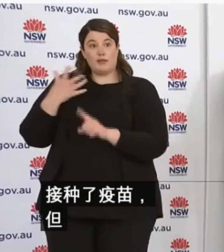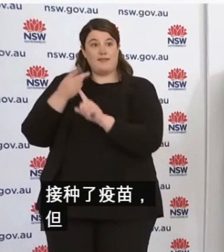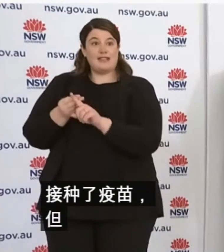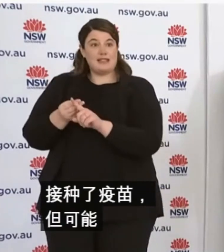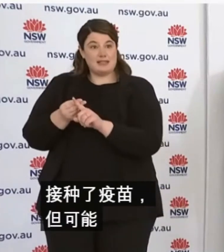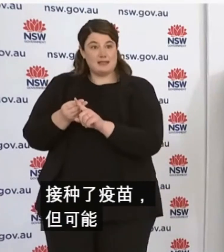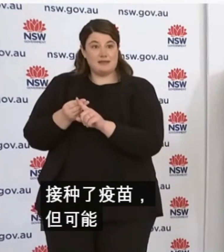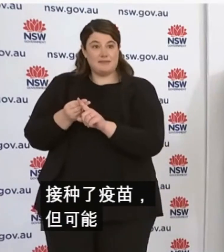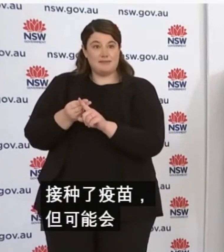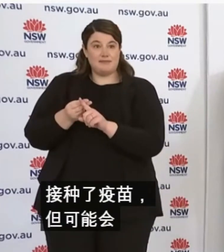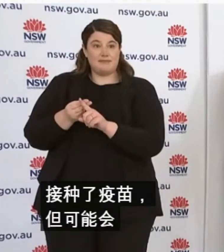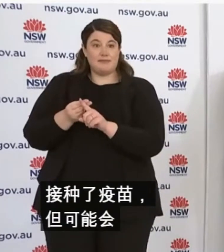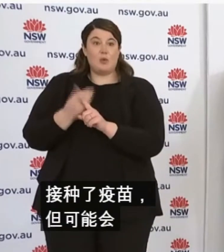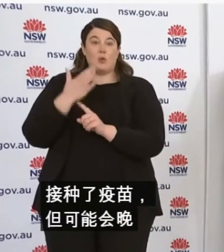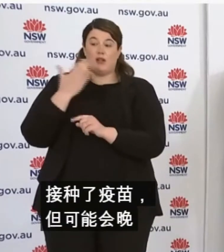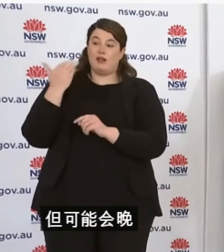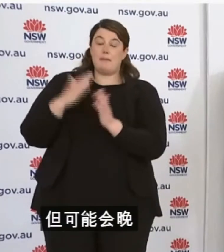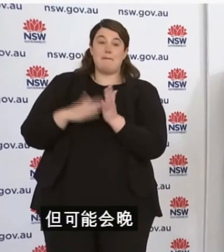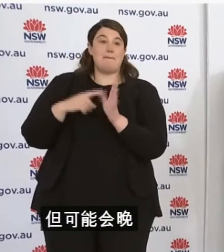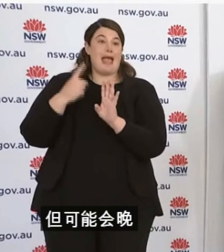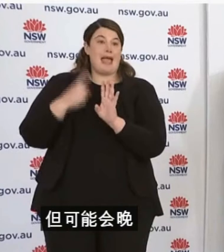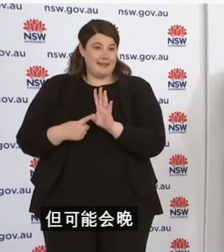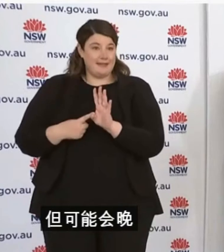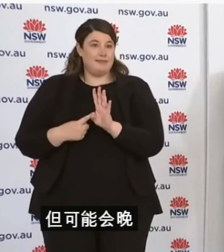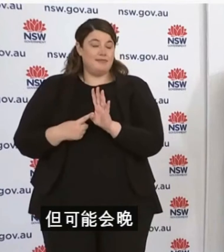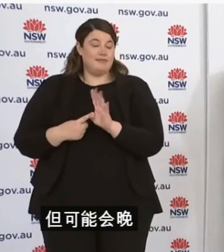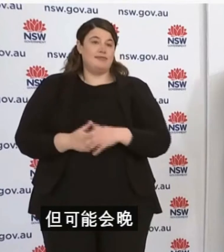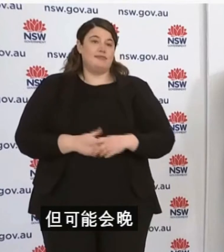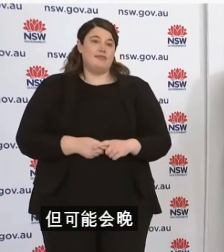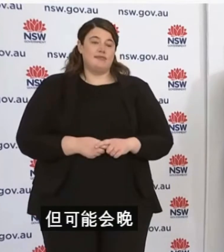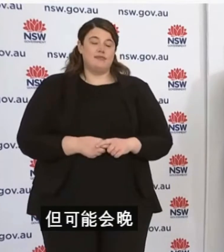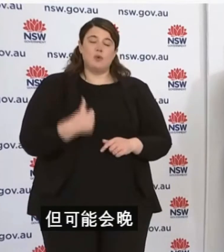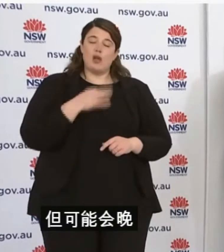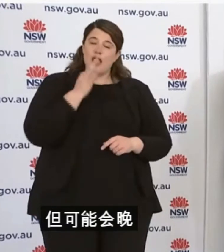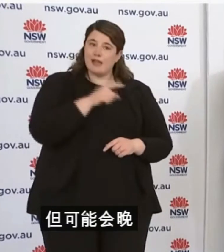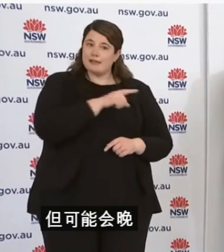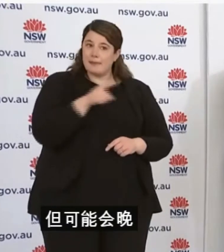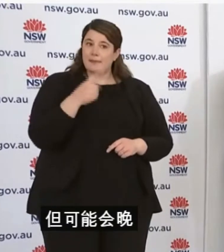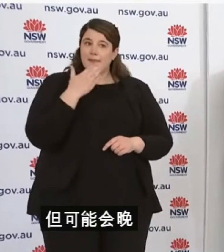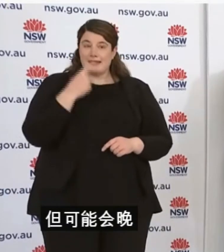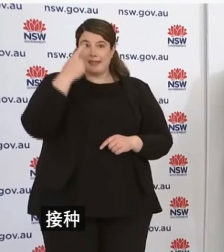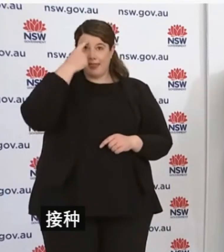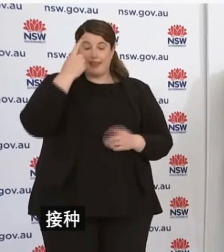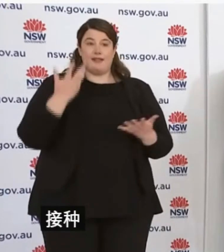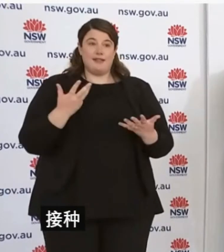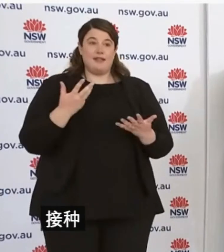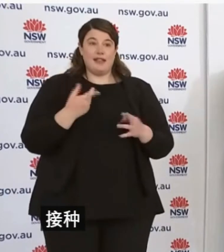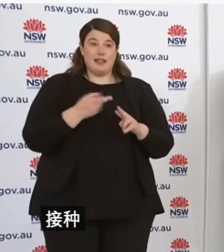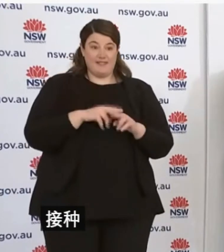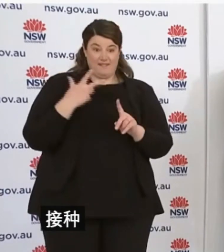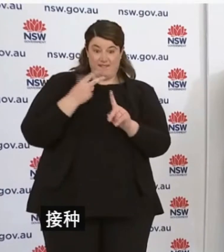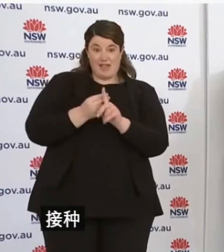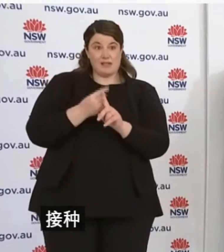but had his 1 dose late May. So again, can I also reiterate my strongest advice? If you have had